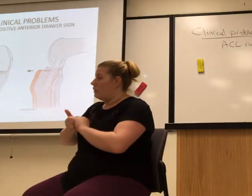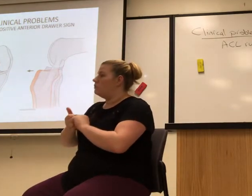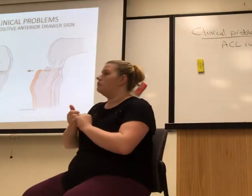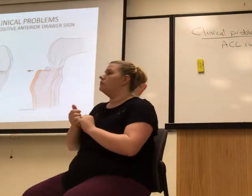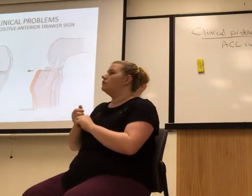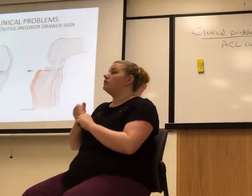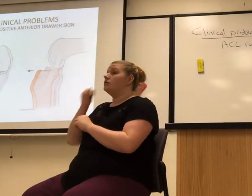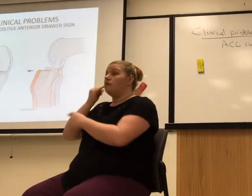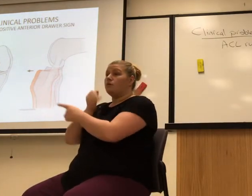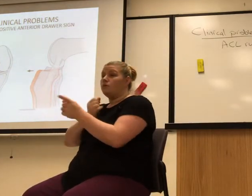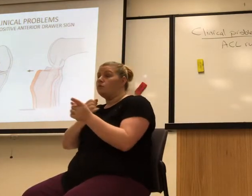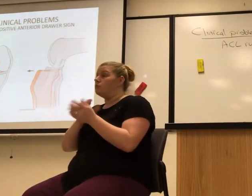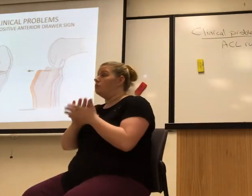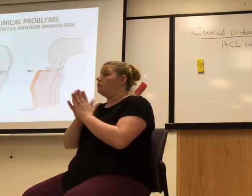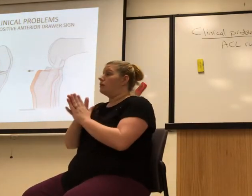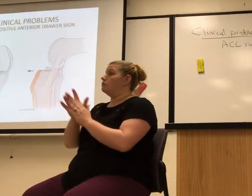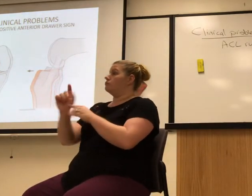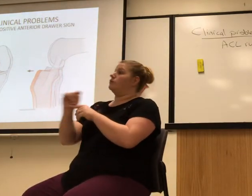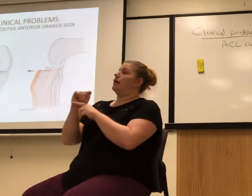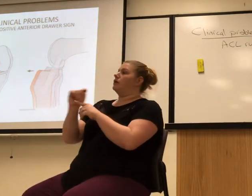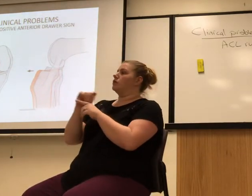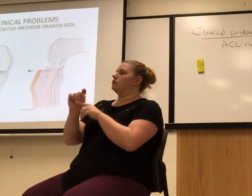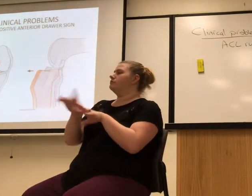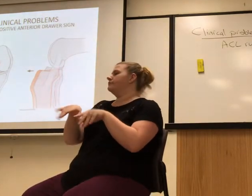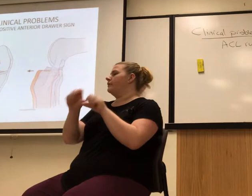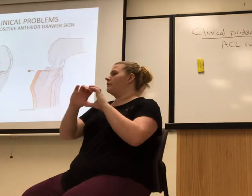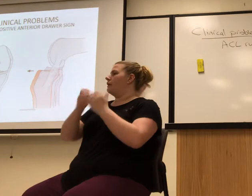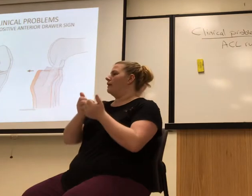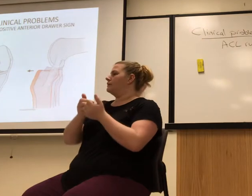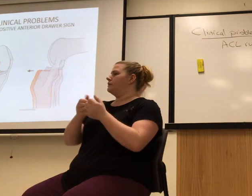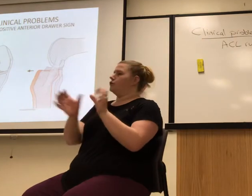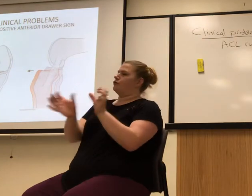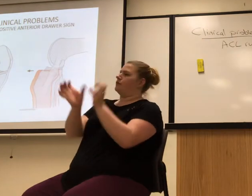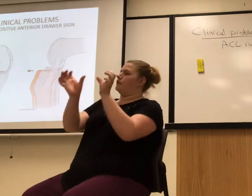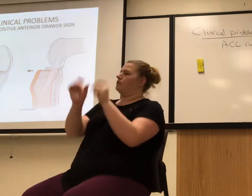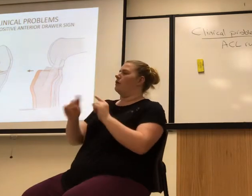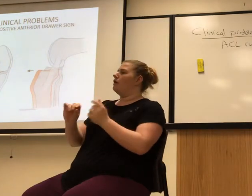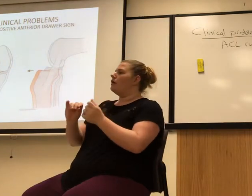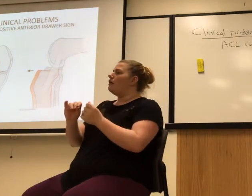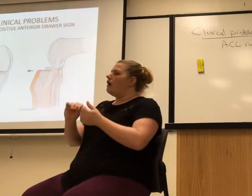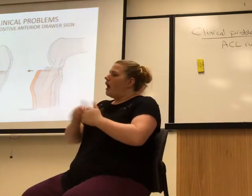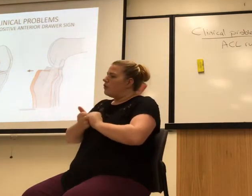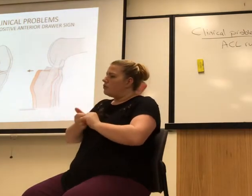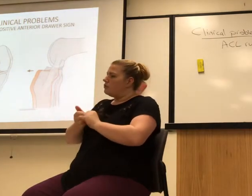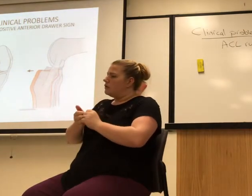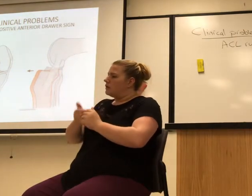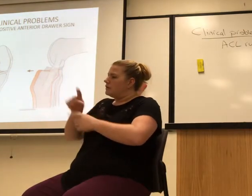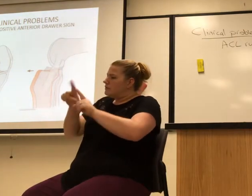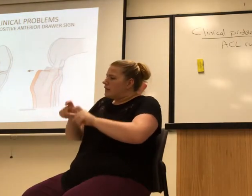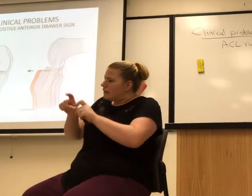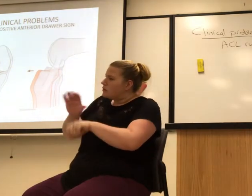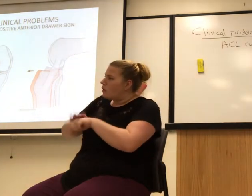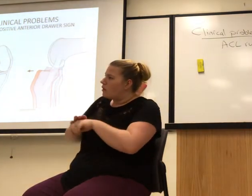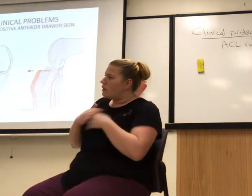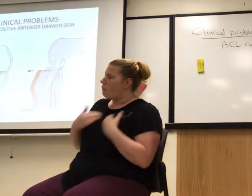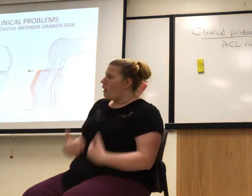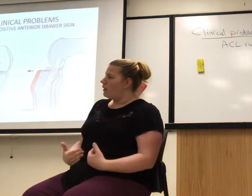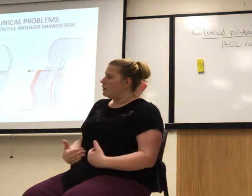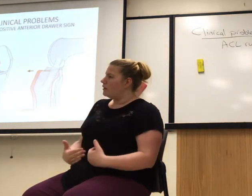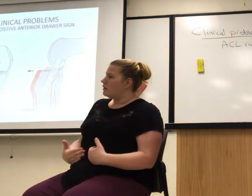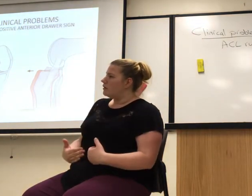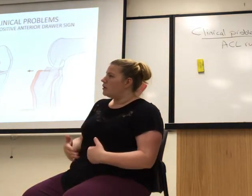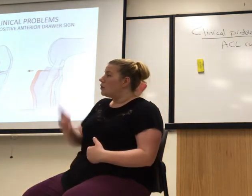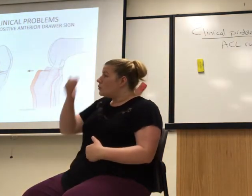trainer, you take your classes, get your certification. But just in terms of the anatomy, you can understand it if you understand that